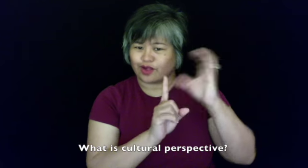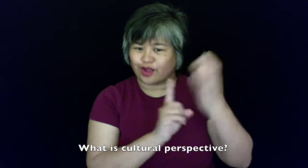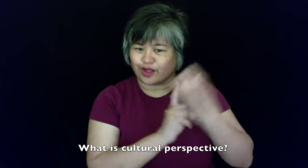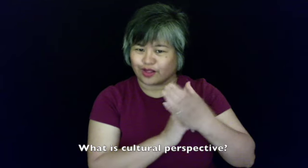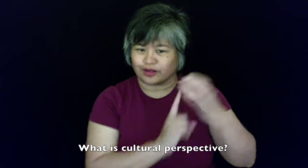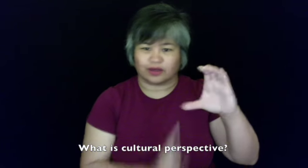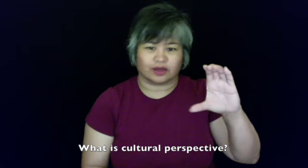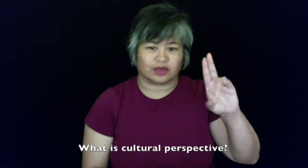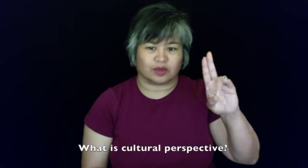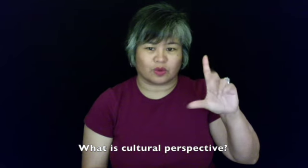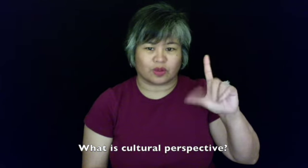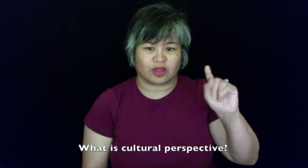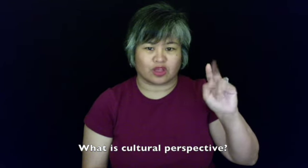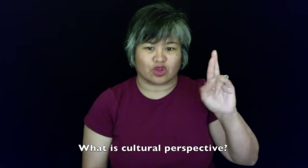What is cultural perspective?